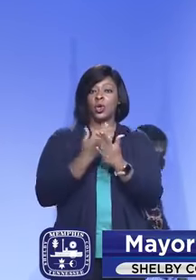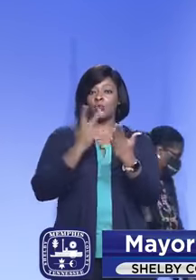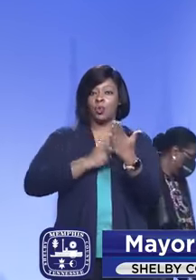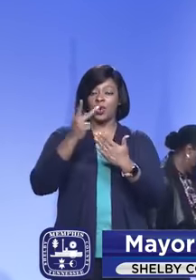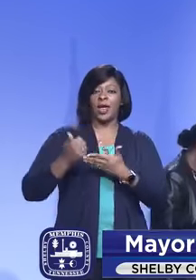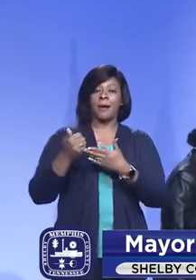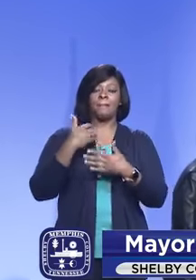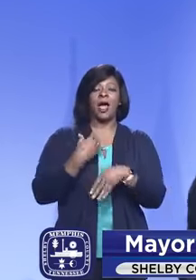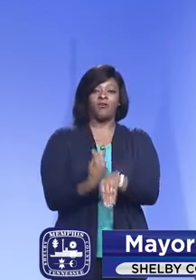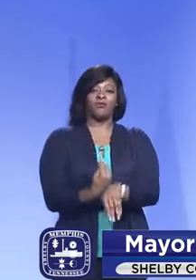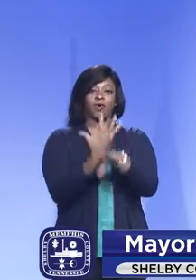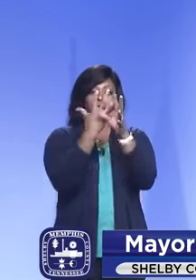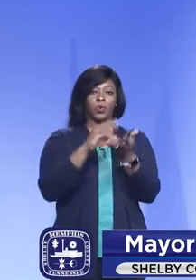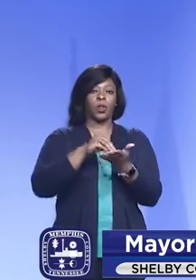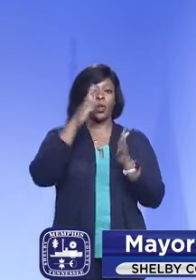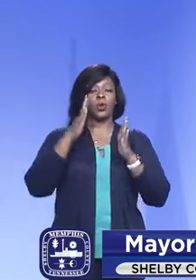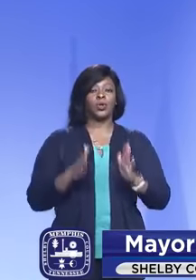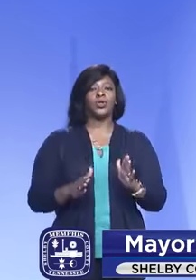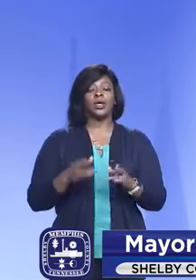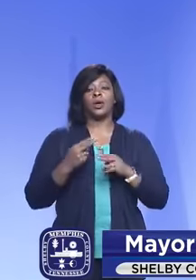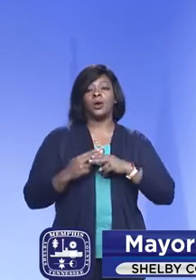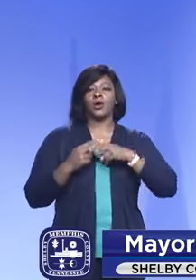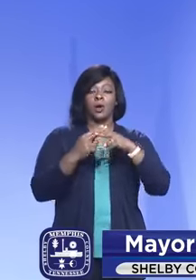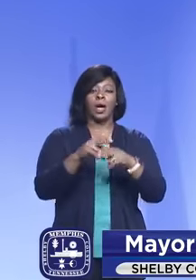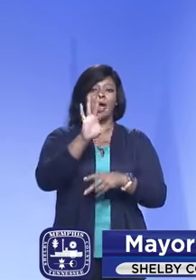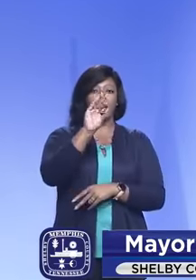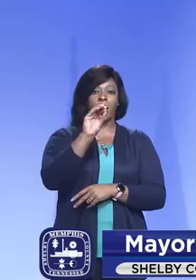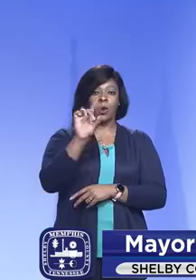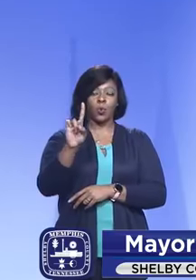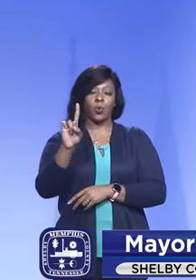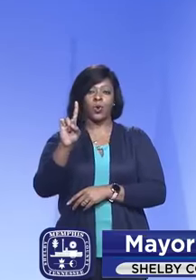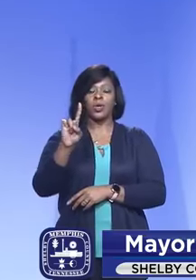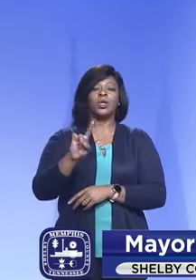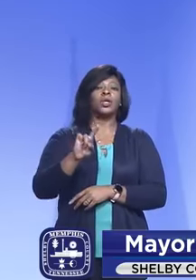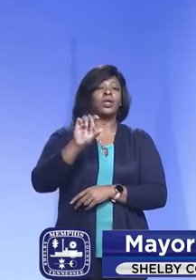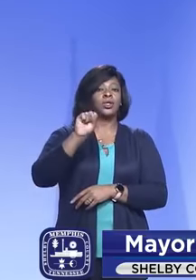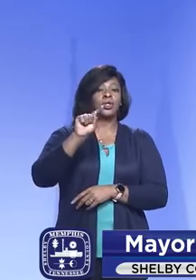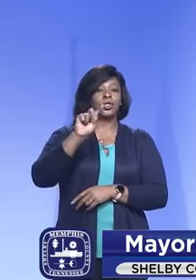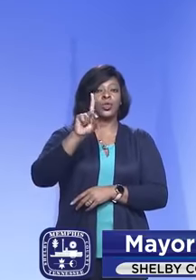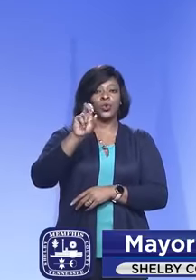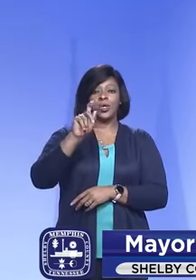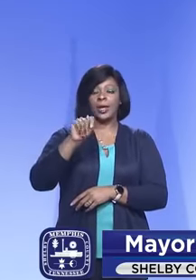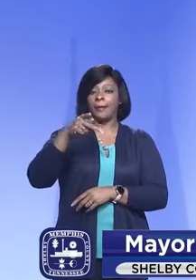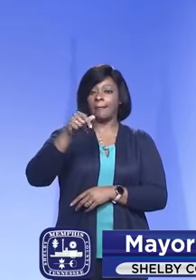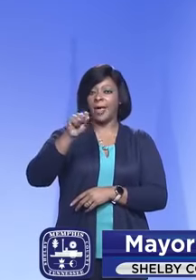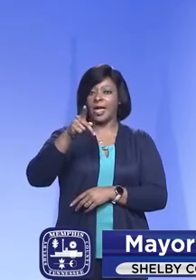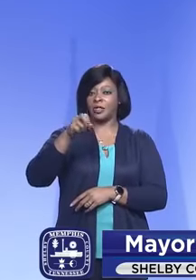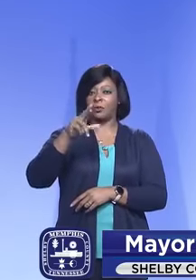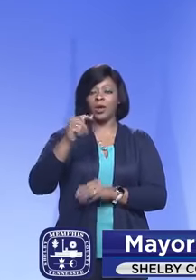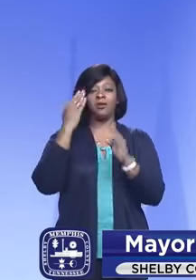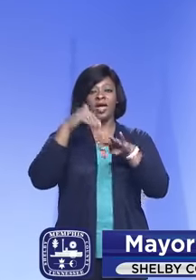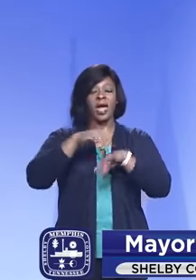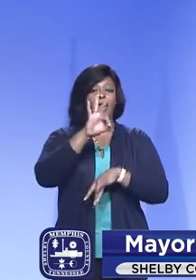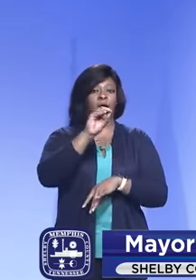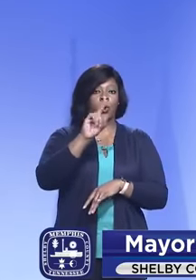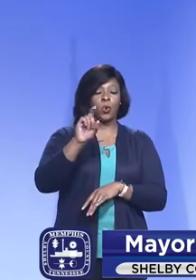our virtual learners, and it is called 901 Student Passport. Information can be found at